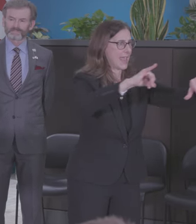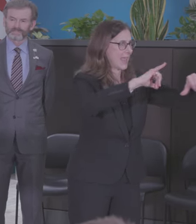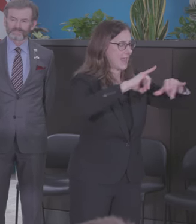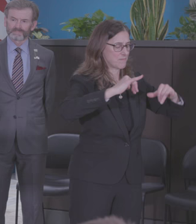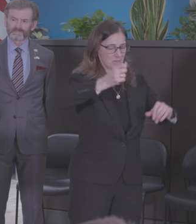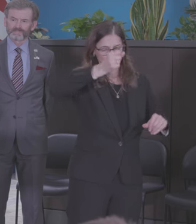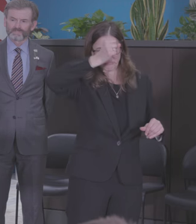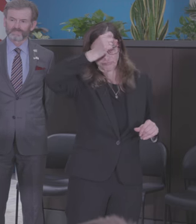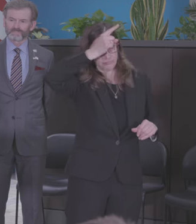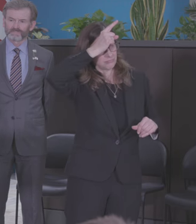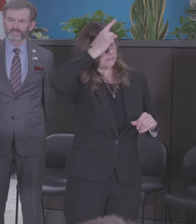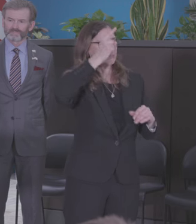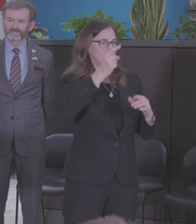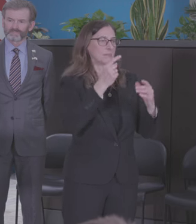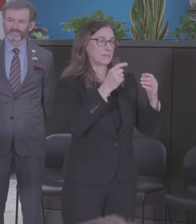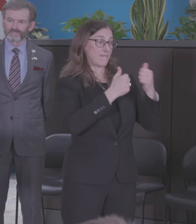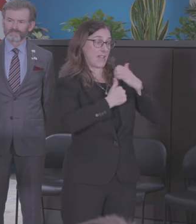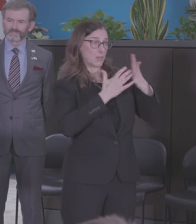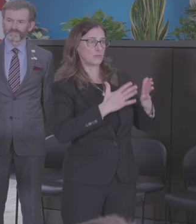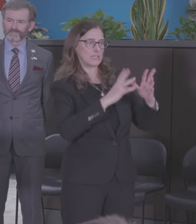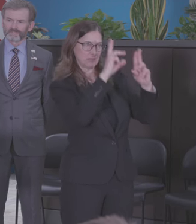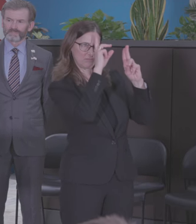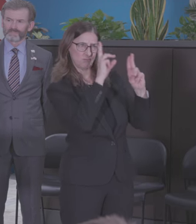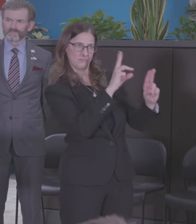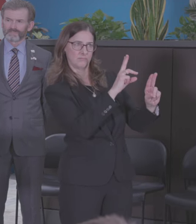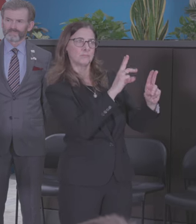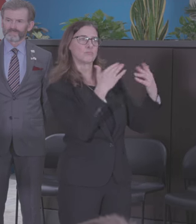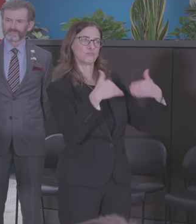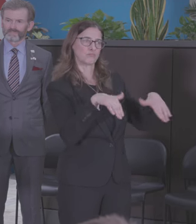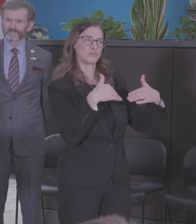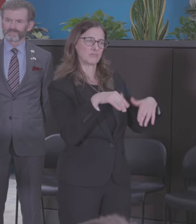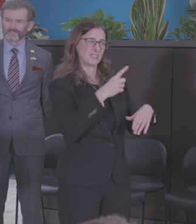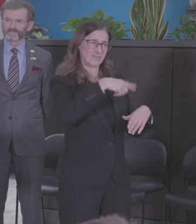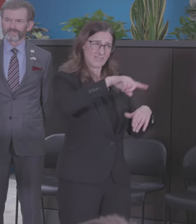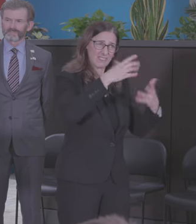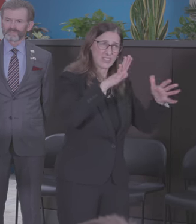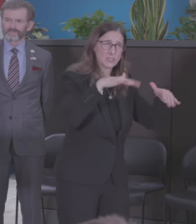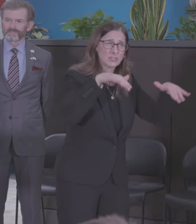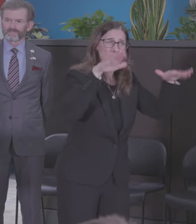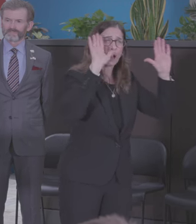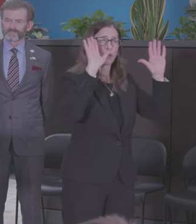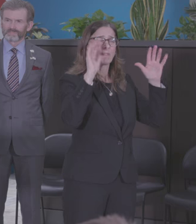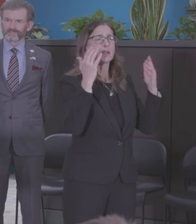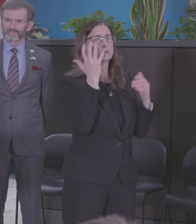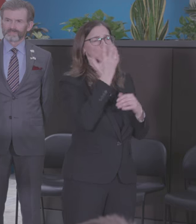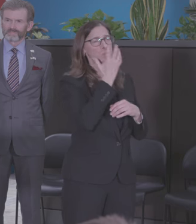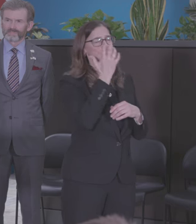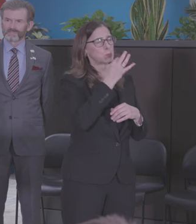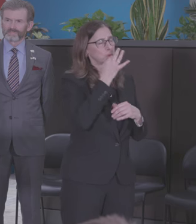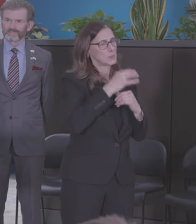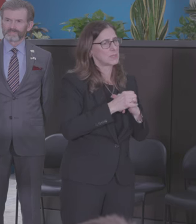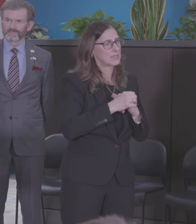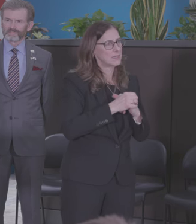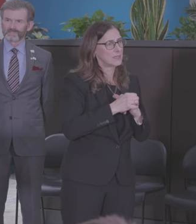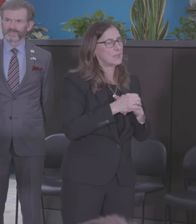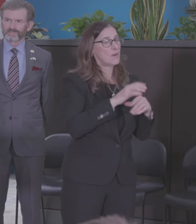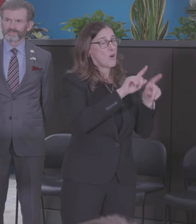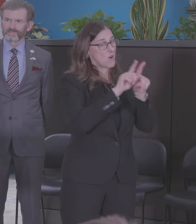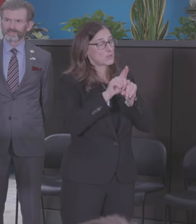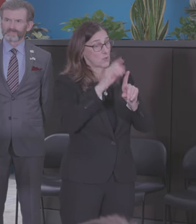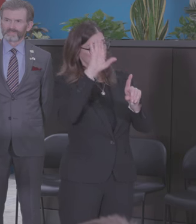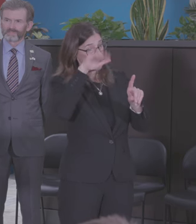the sacrifice, and we also know, more importantly, that when we think of the individual veteran, there's a whole wraparound family,